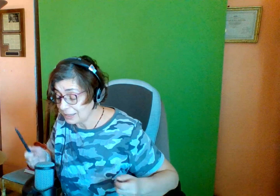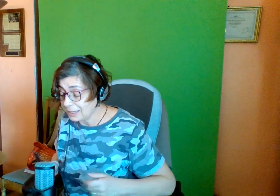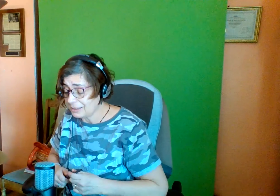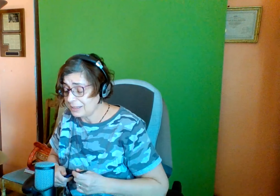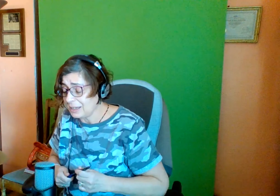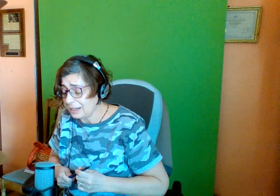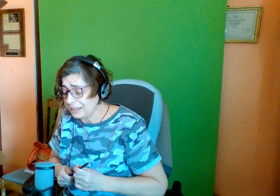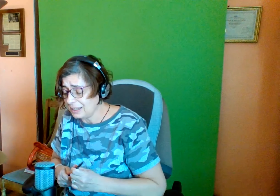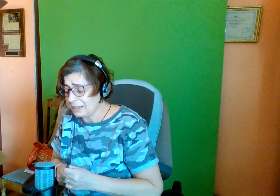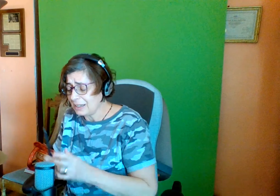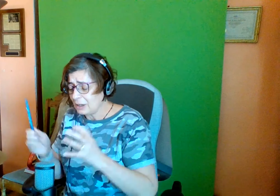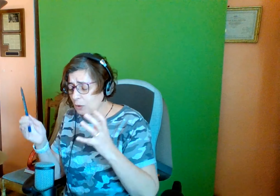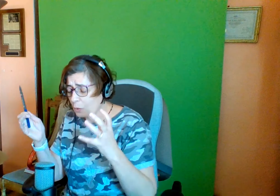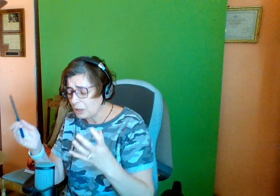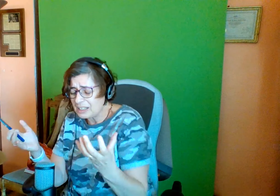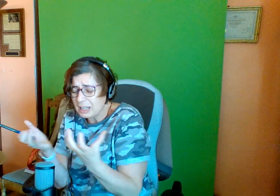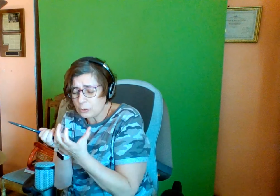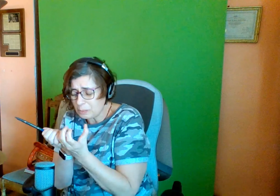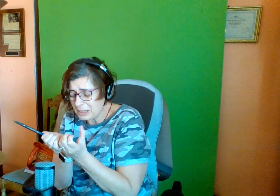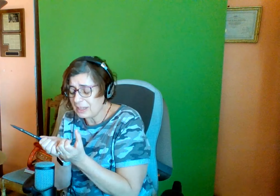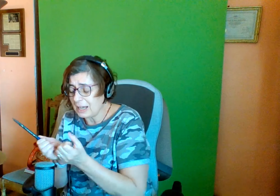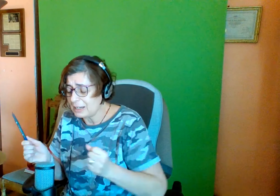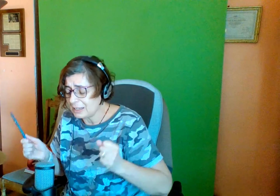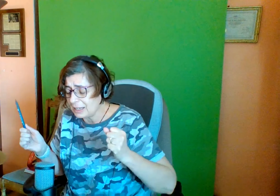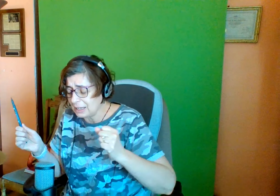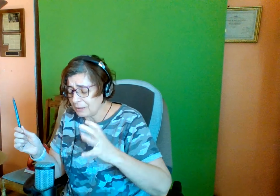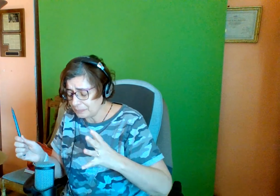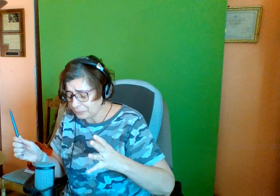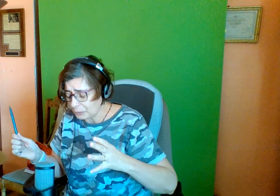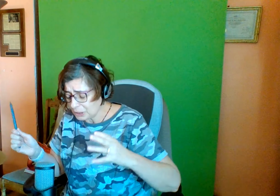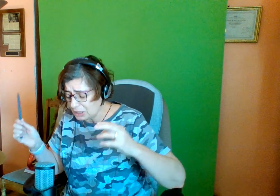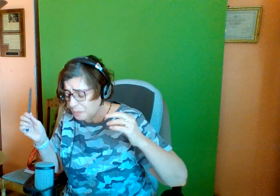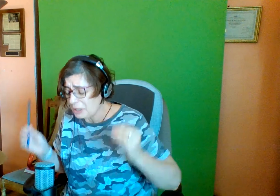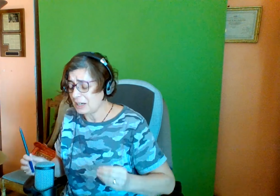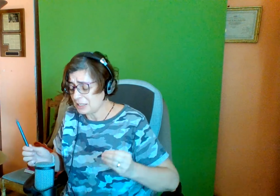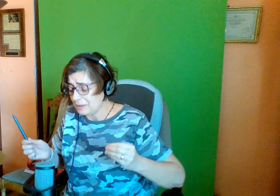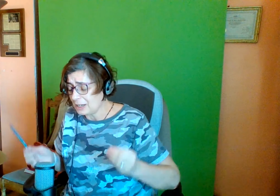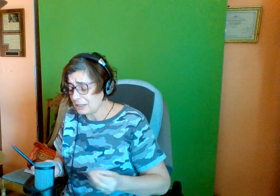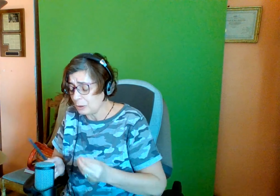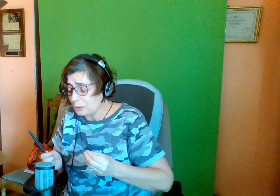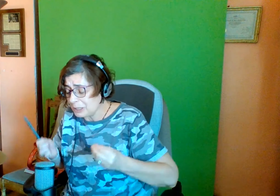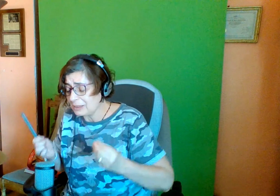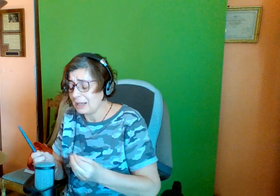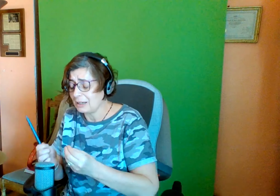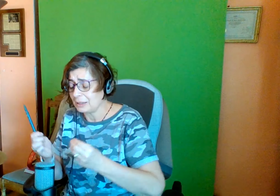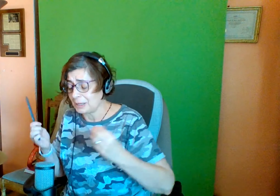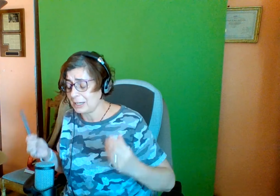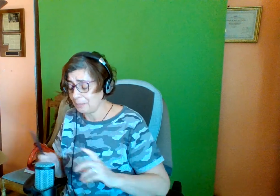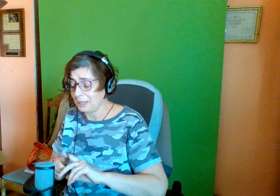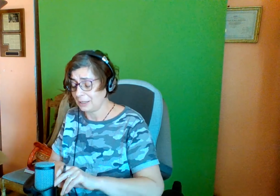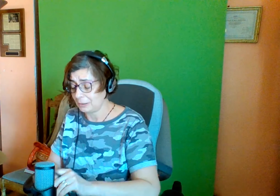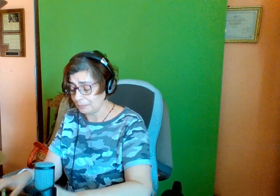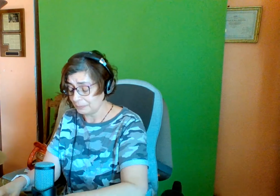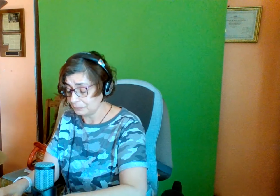familias latinas, y él quiere una salud mental que se puede recibir la salud mental de